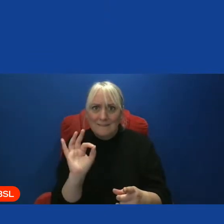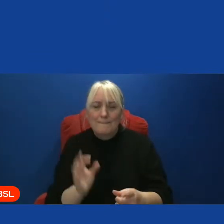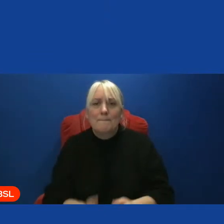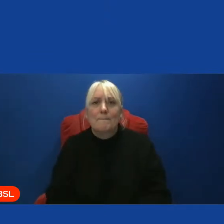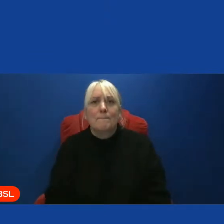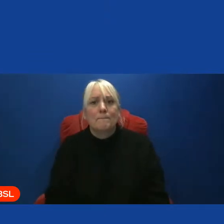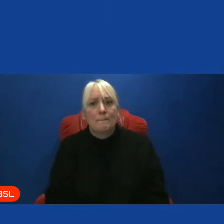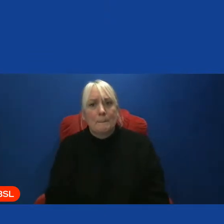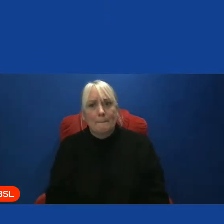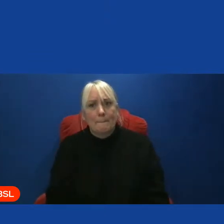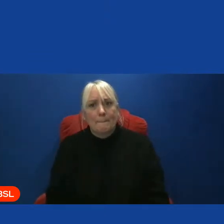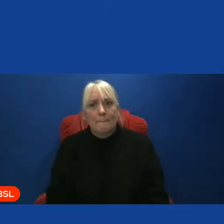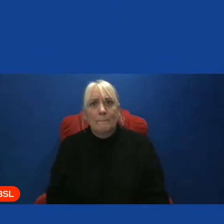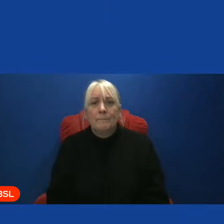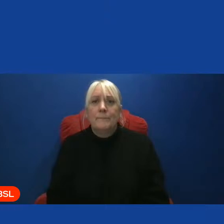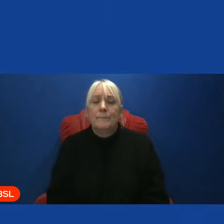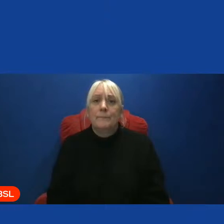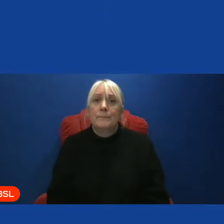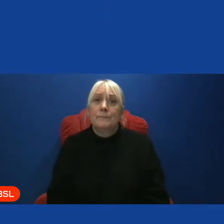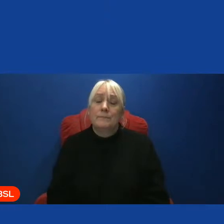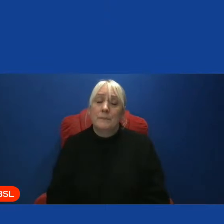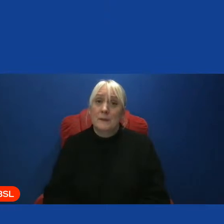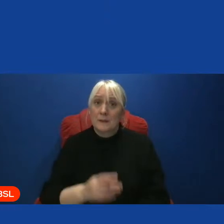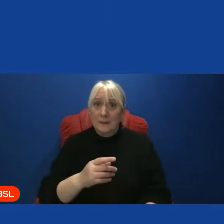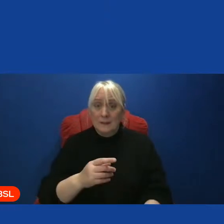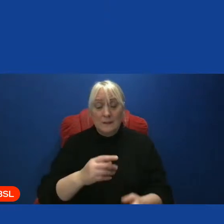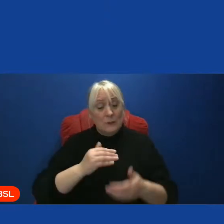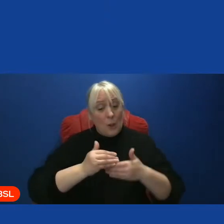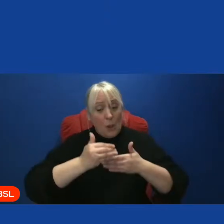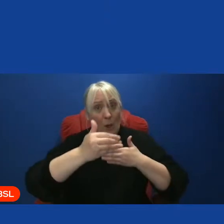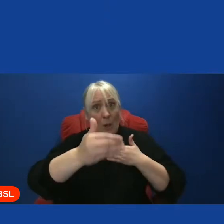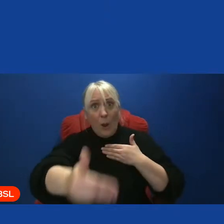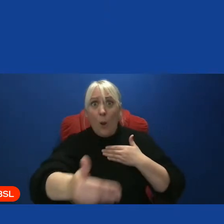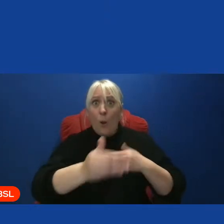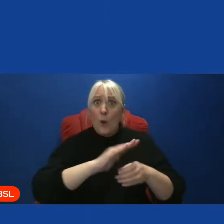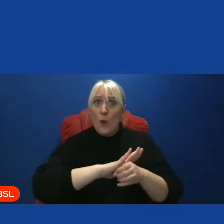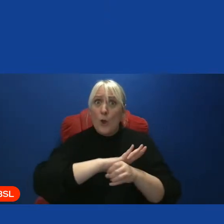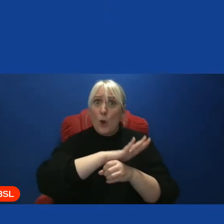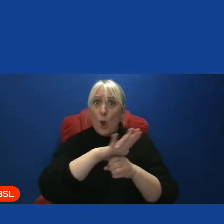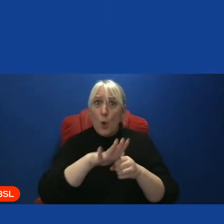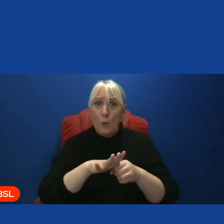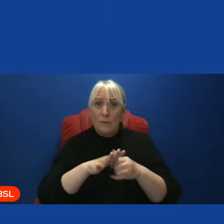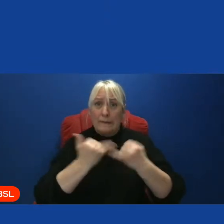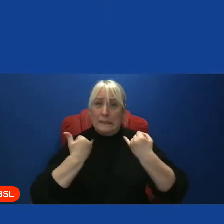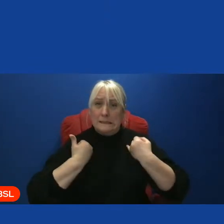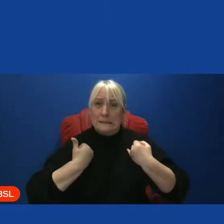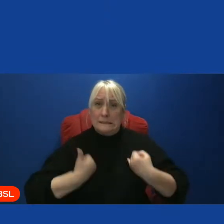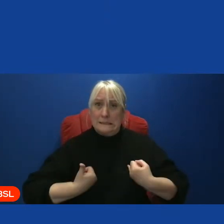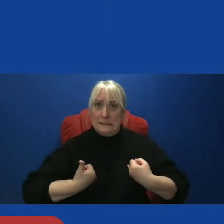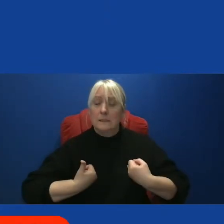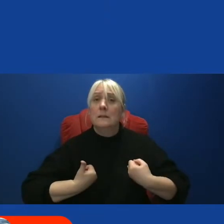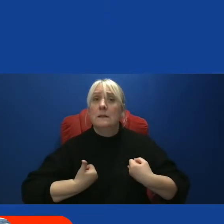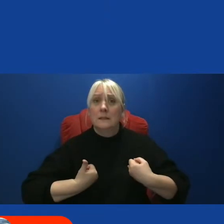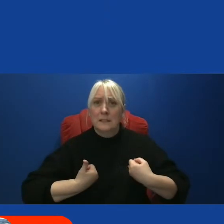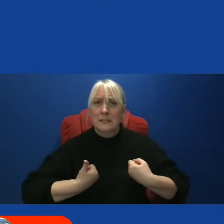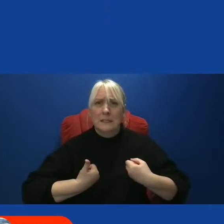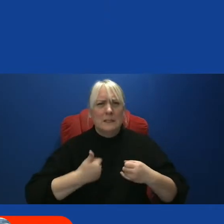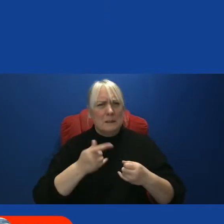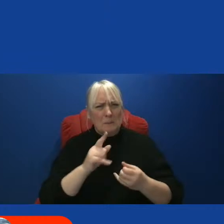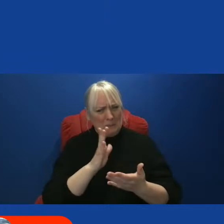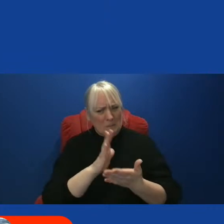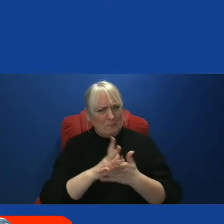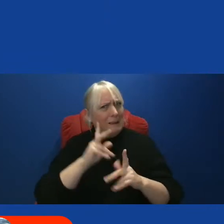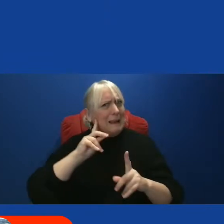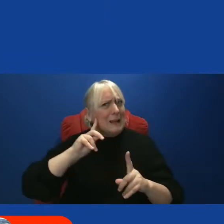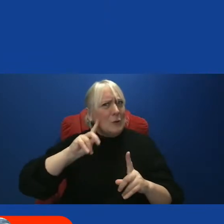And also long COVID sufferers who their existence seems to be